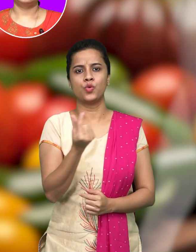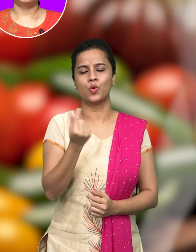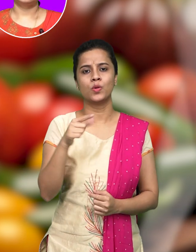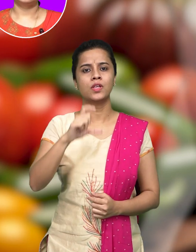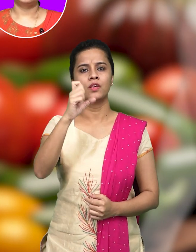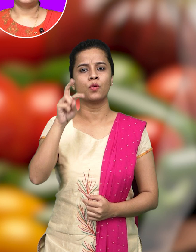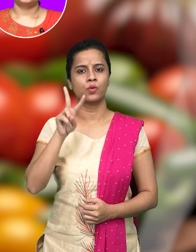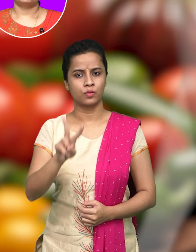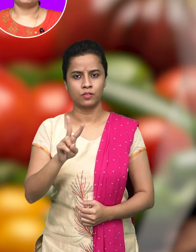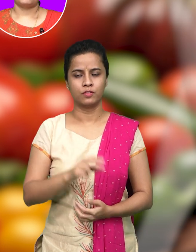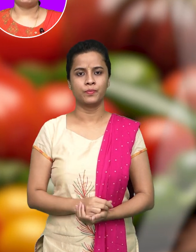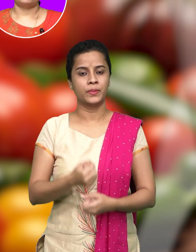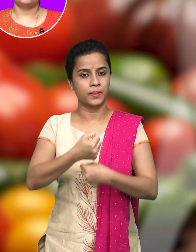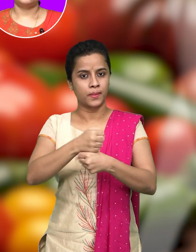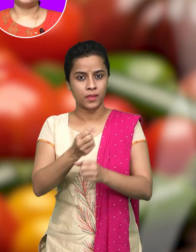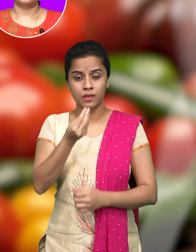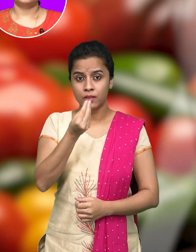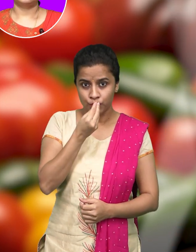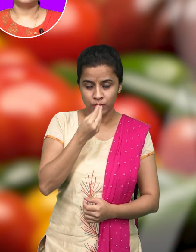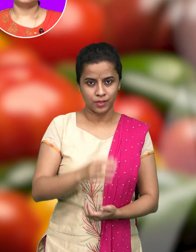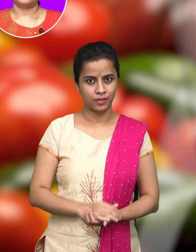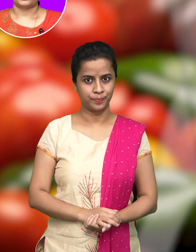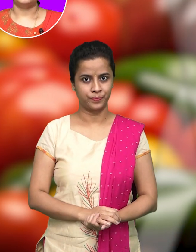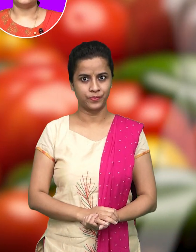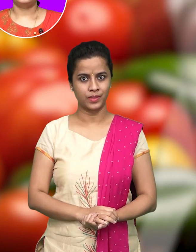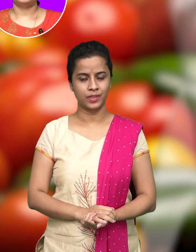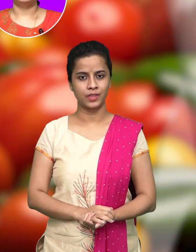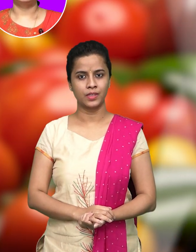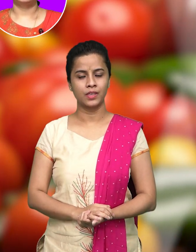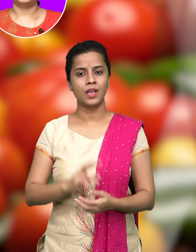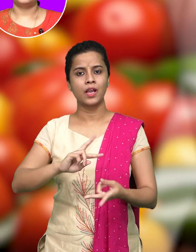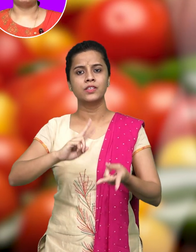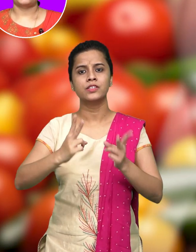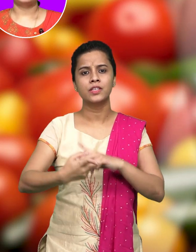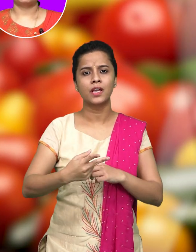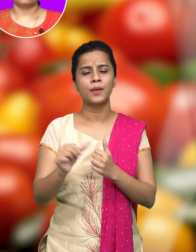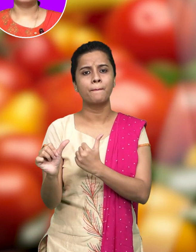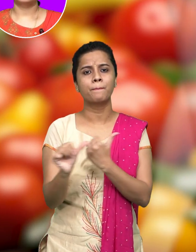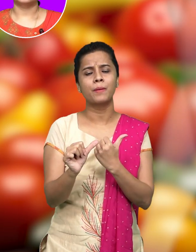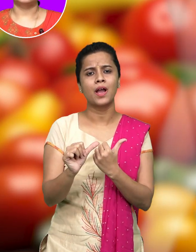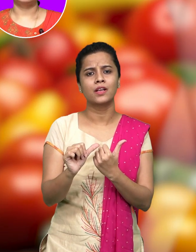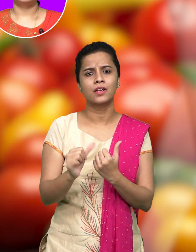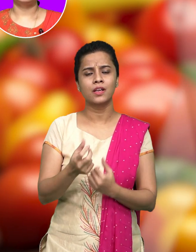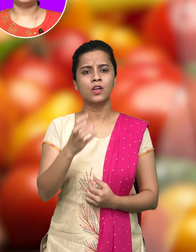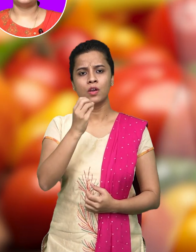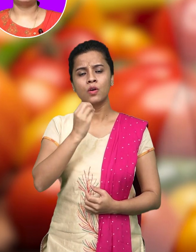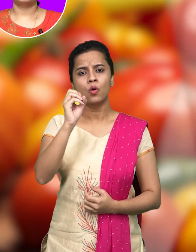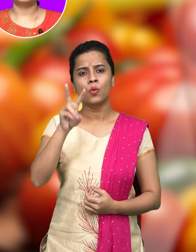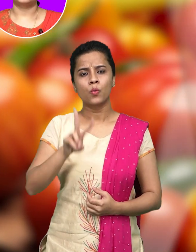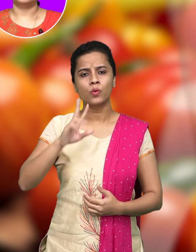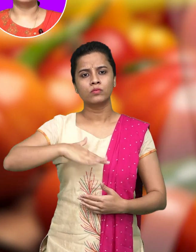dioxide to prepare food and in turn gave back oxygen to